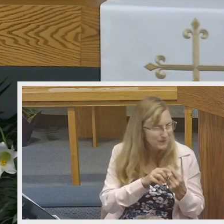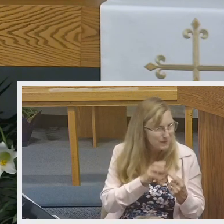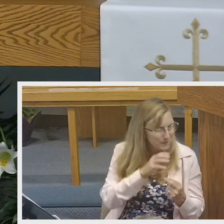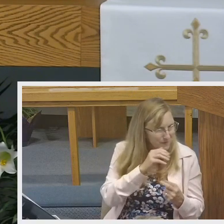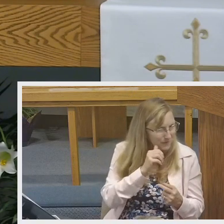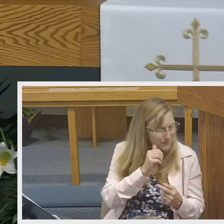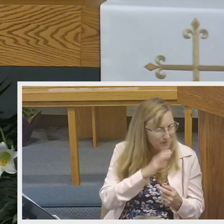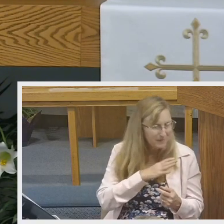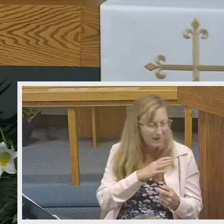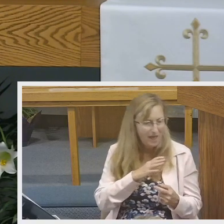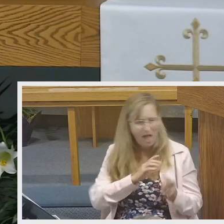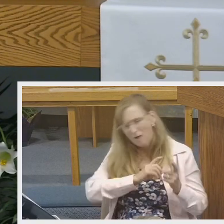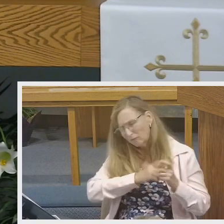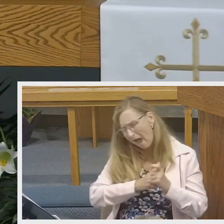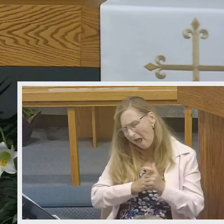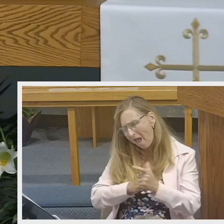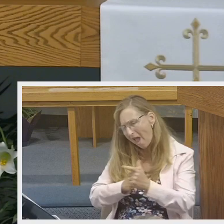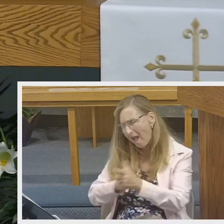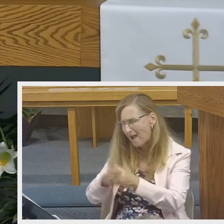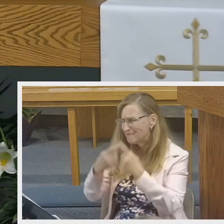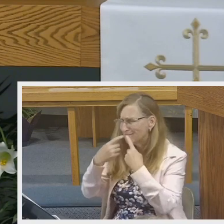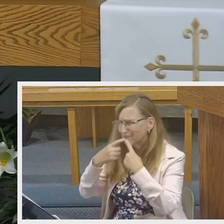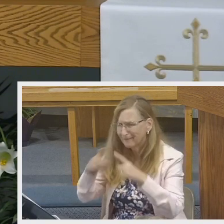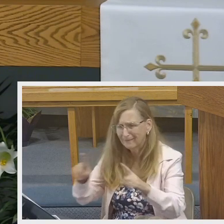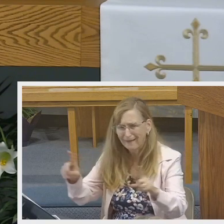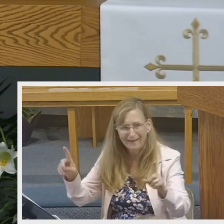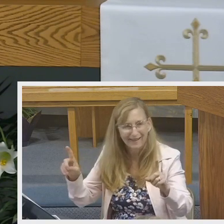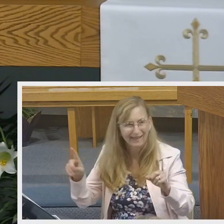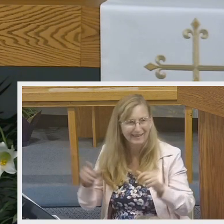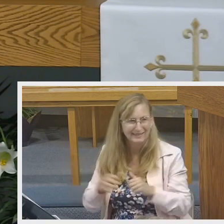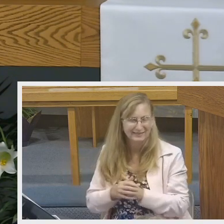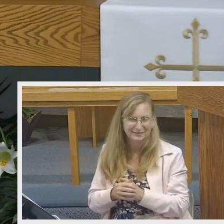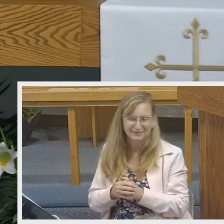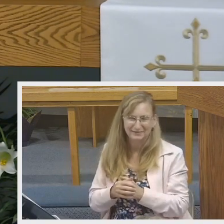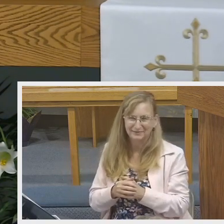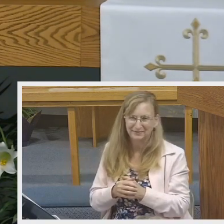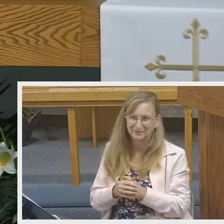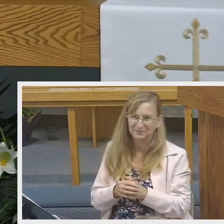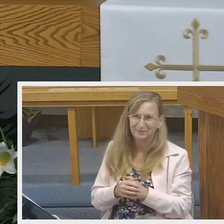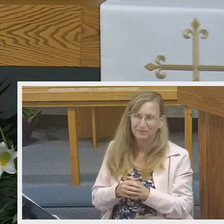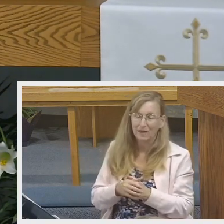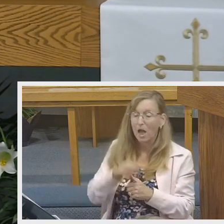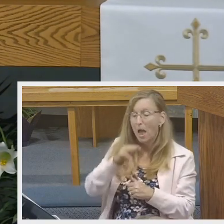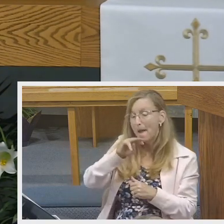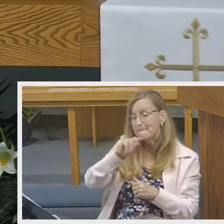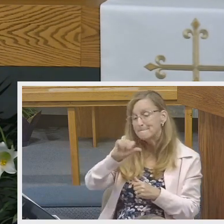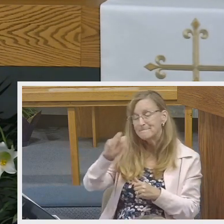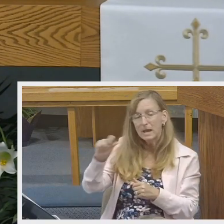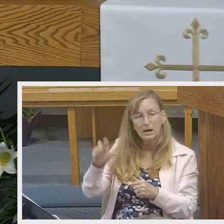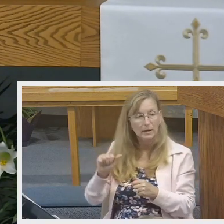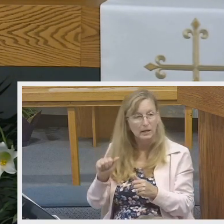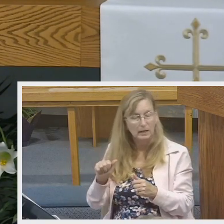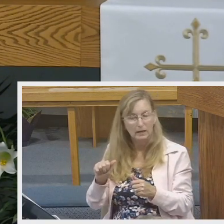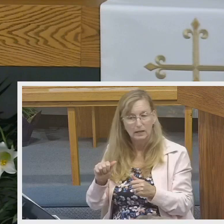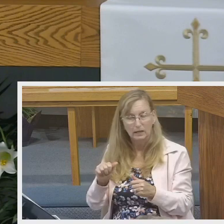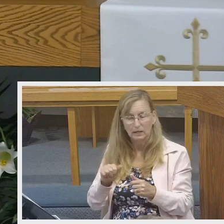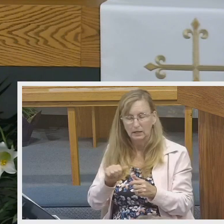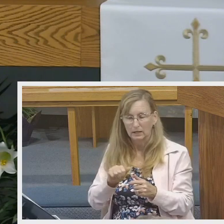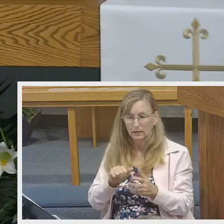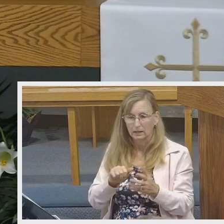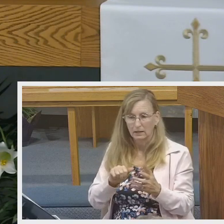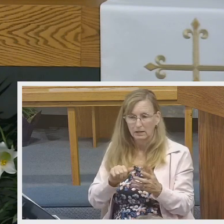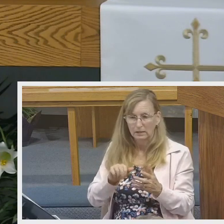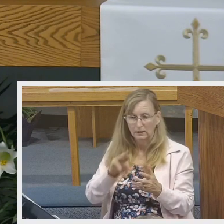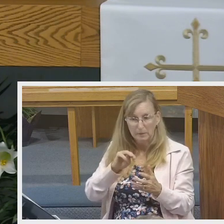that they ran to tell the news to his disciples. Mary Magdalene sees the Lord. And the scripture says,